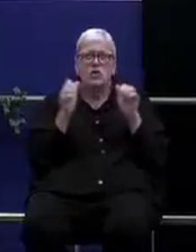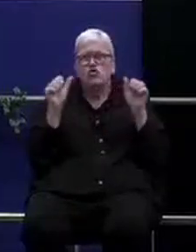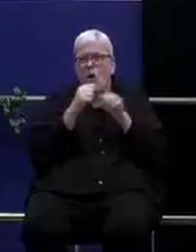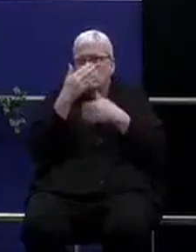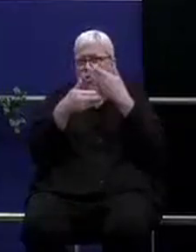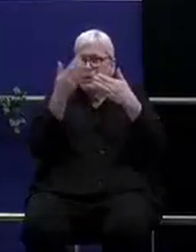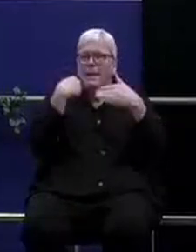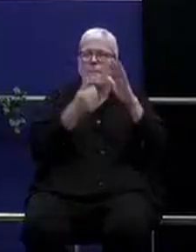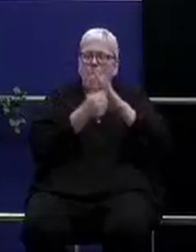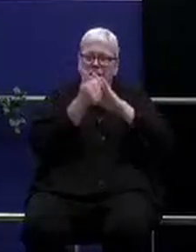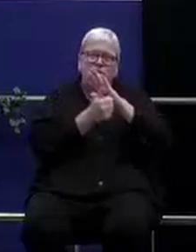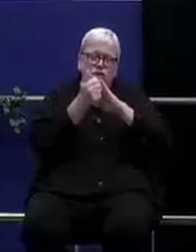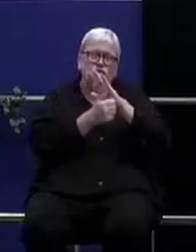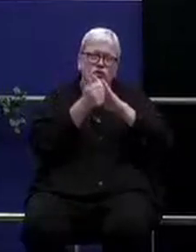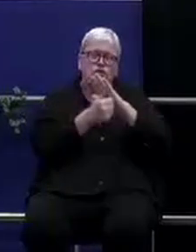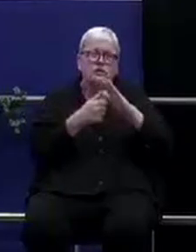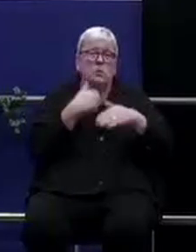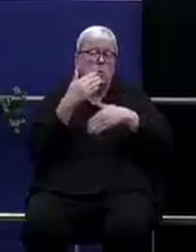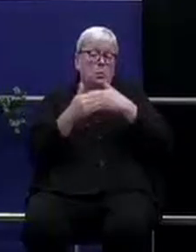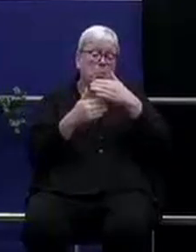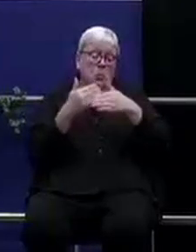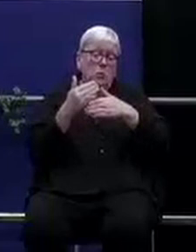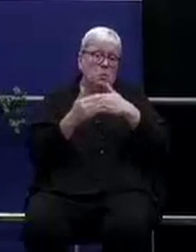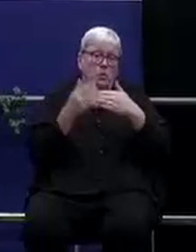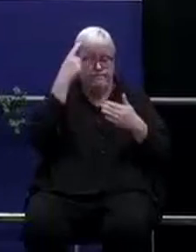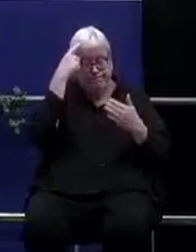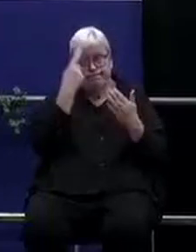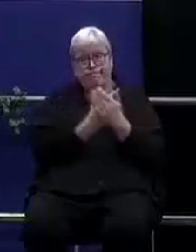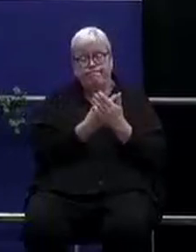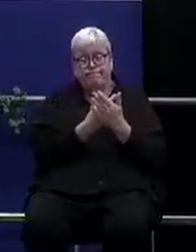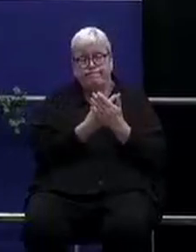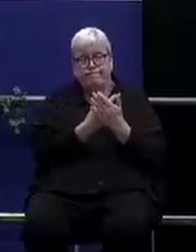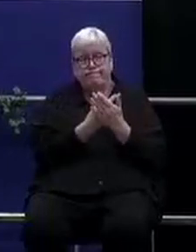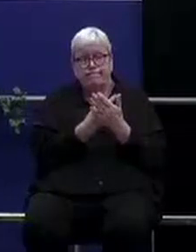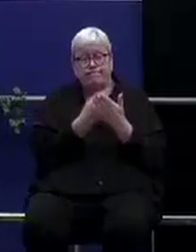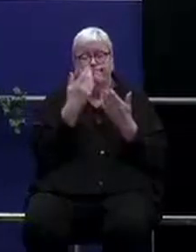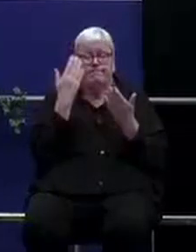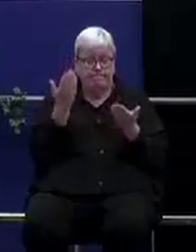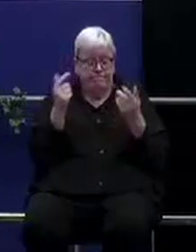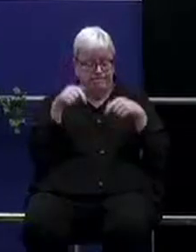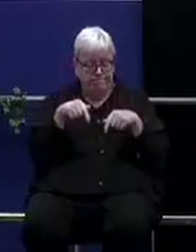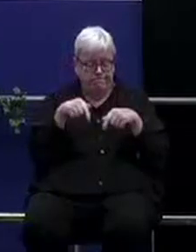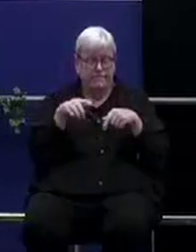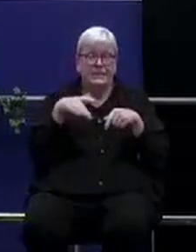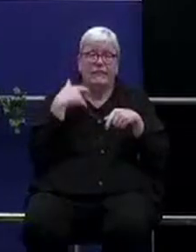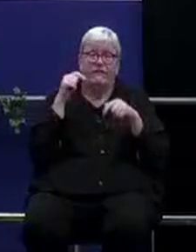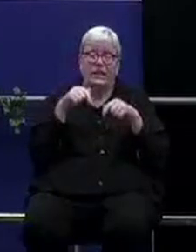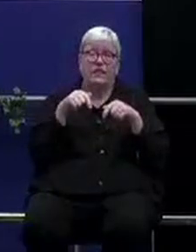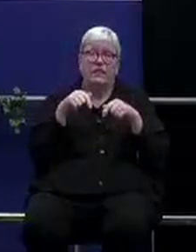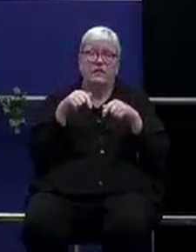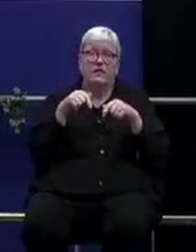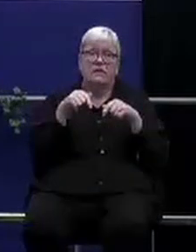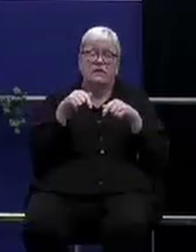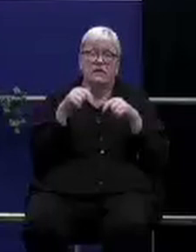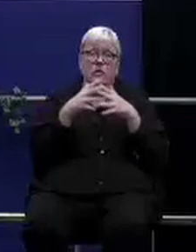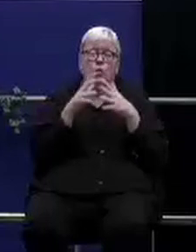maybe I should think about this a little bit more seriously. And I decided to do the MLit here in creative writing. And